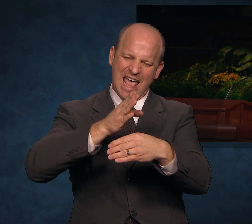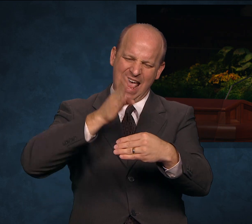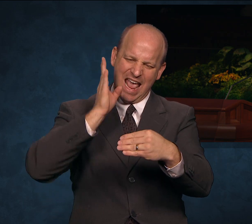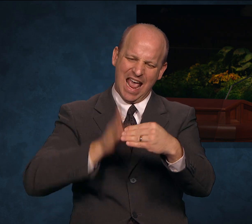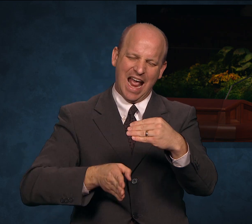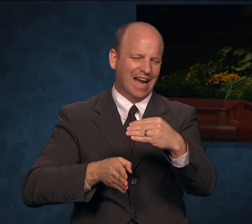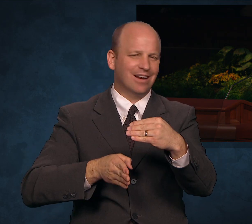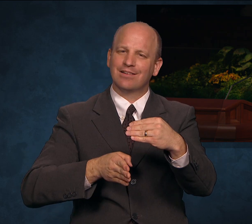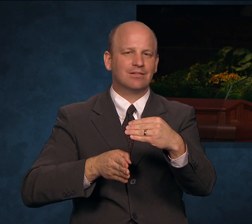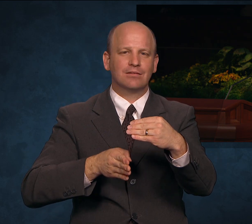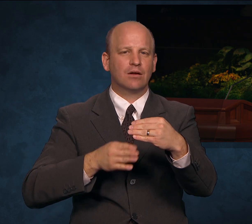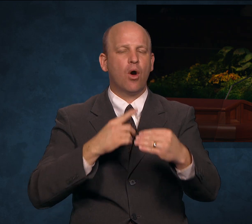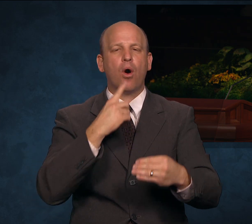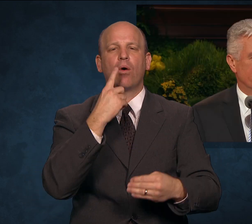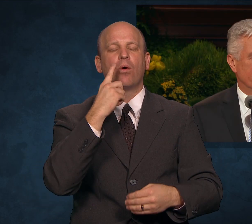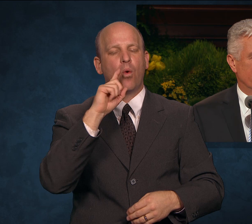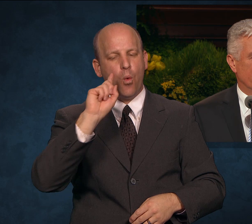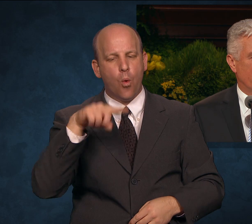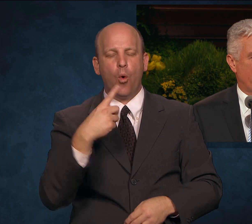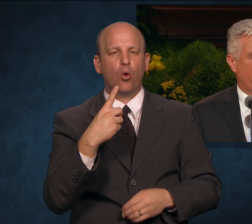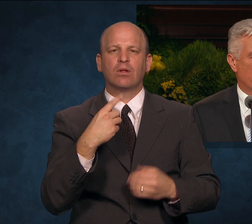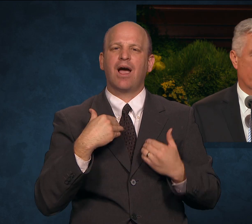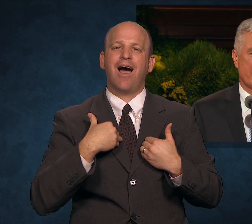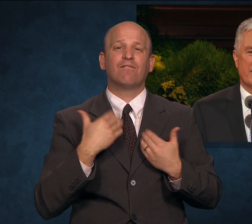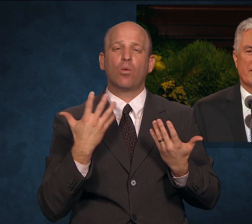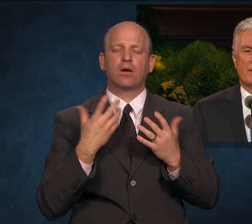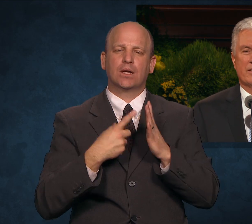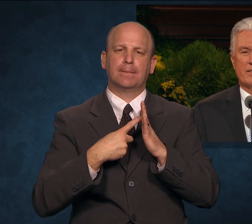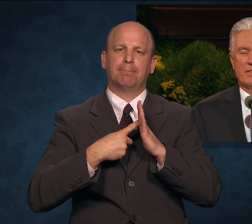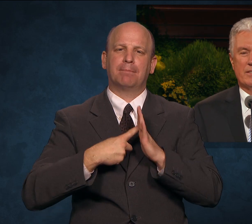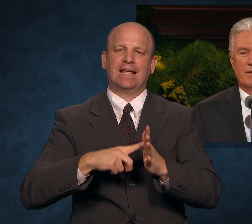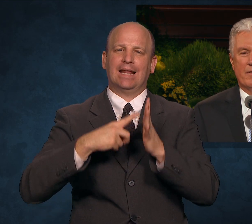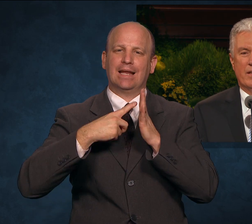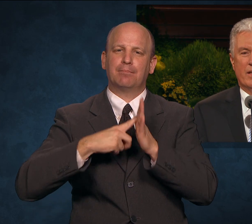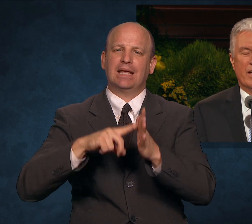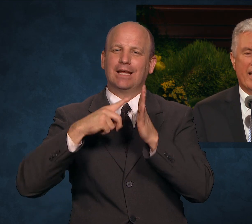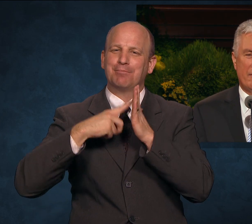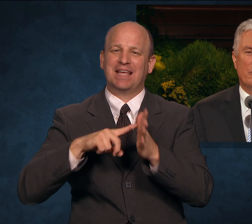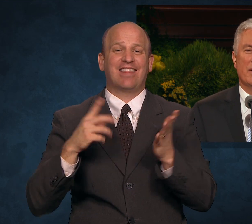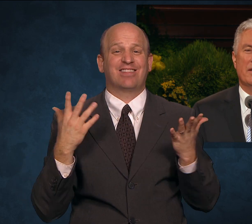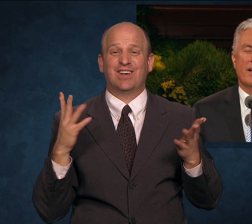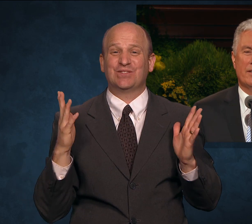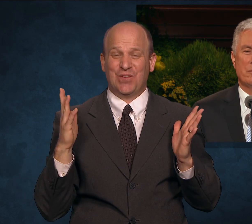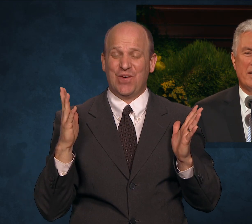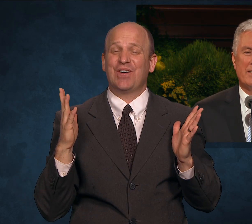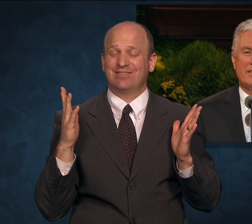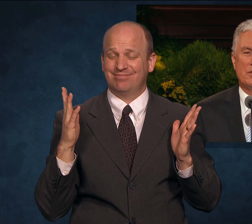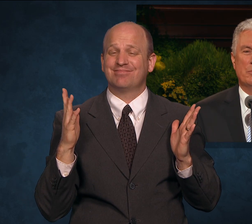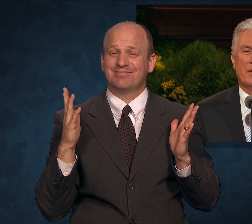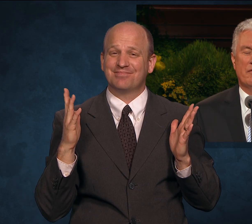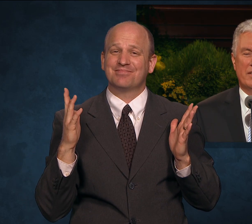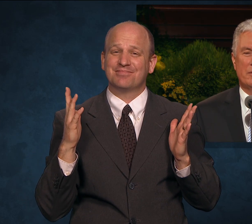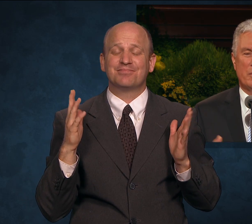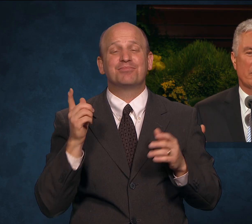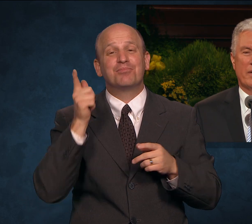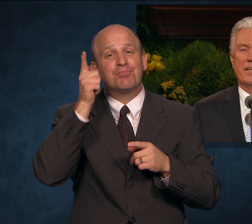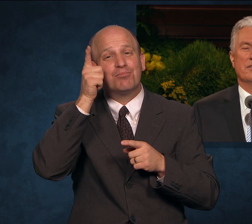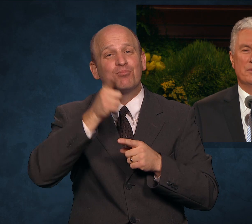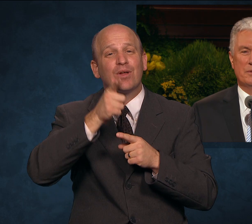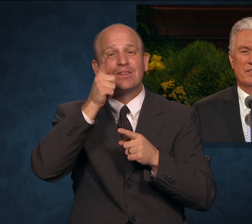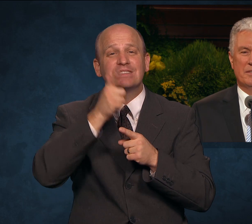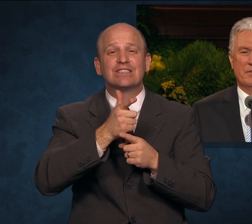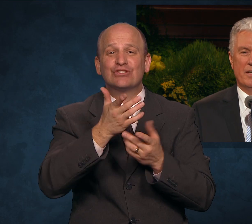Everlasting Beginnings brothers and sisters have we not reason to be filled